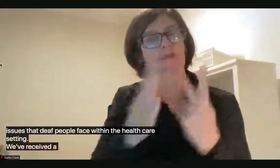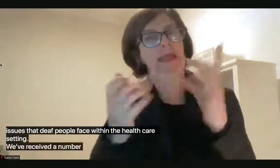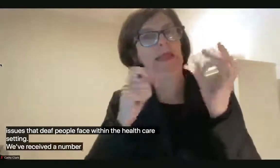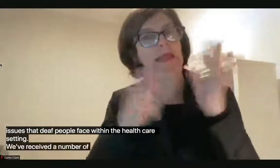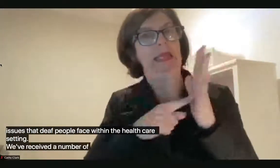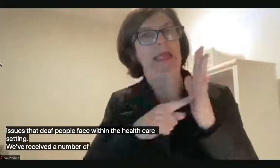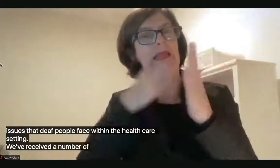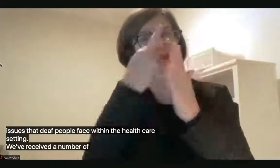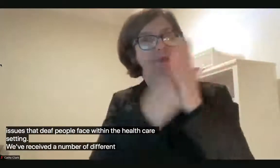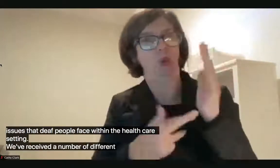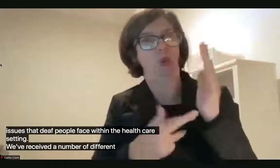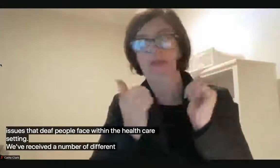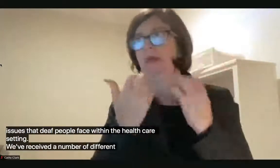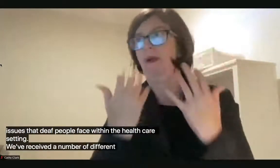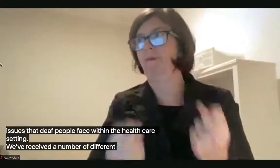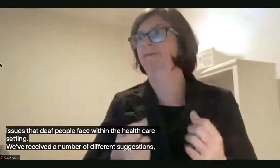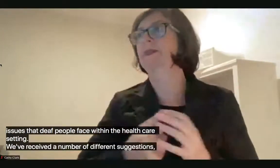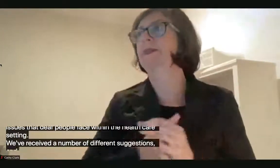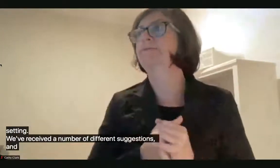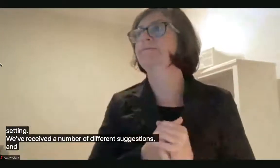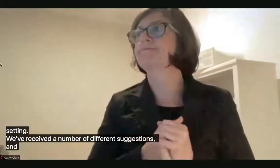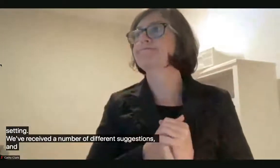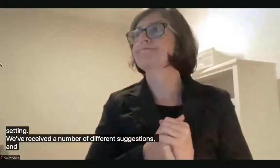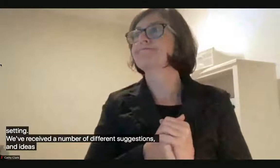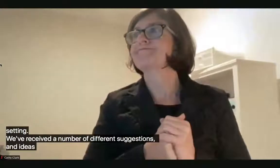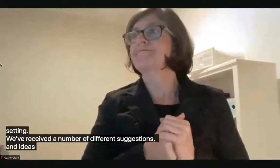improvements. So they're both key reports.